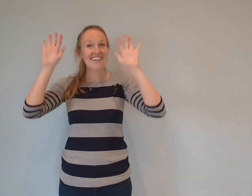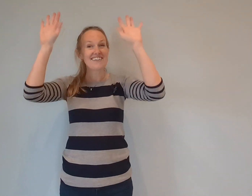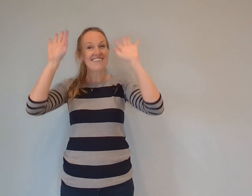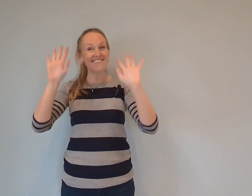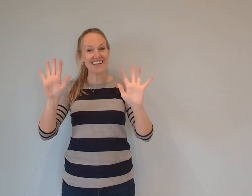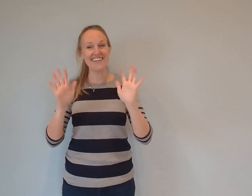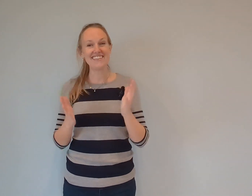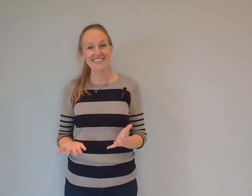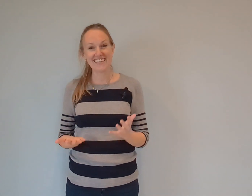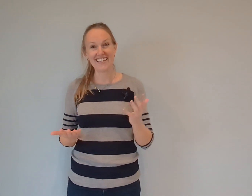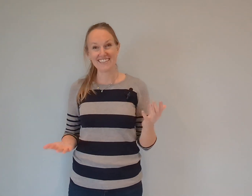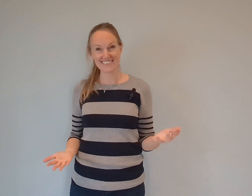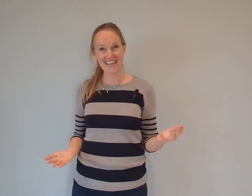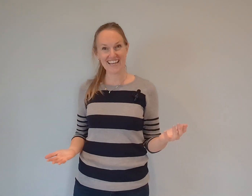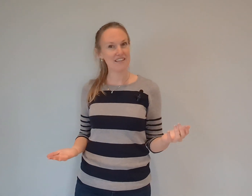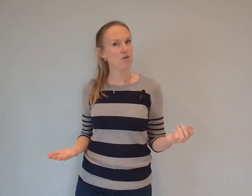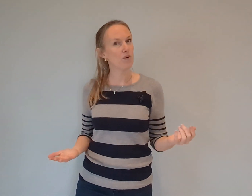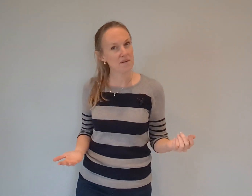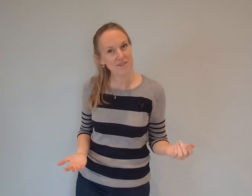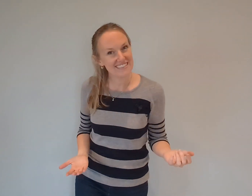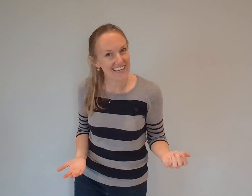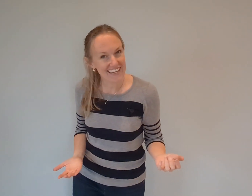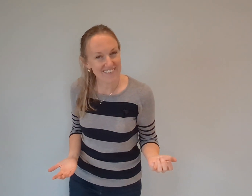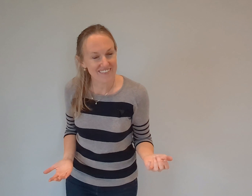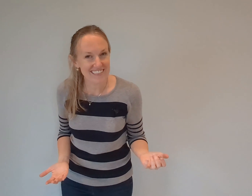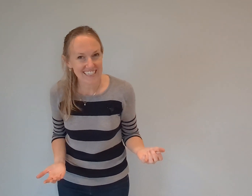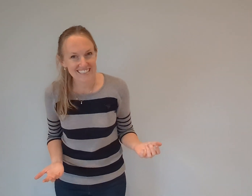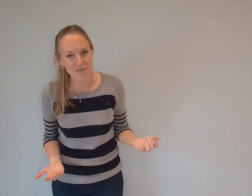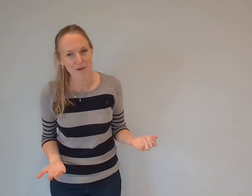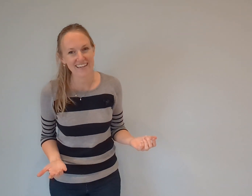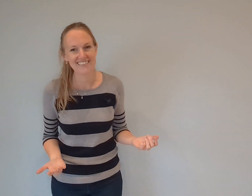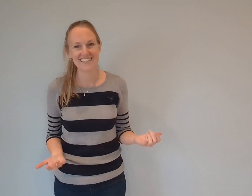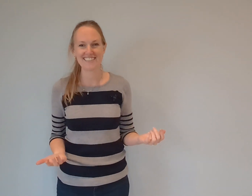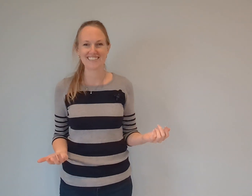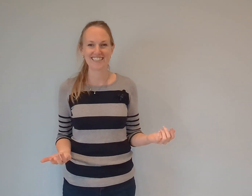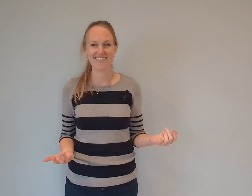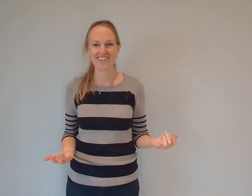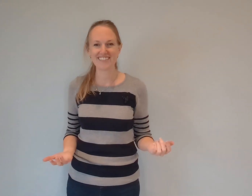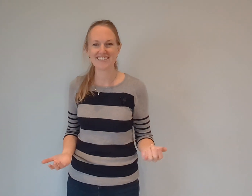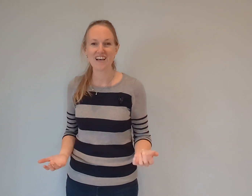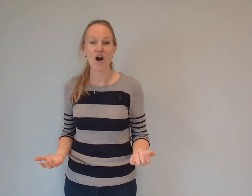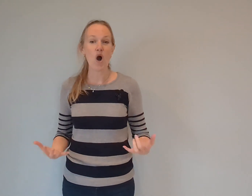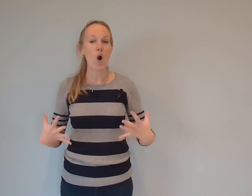done great things. Okay, and then one more time, one more chance to practice that tricky verse.